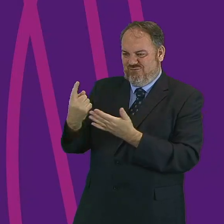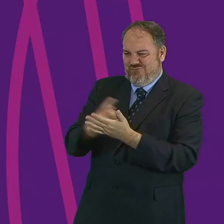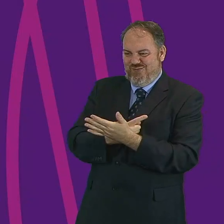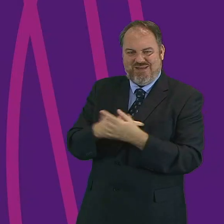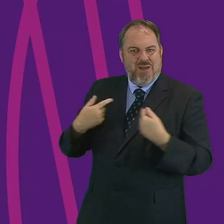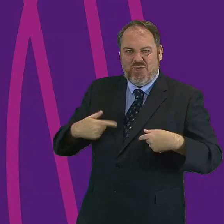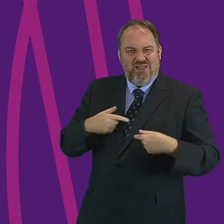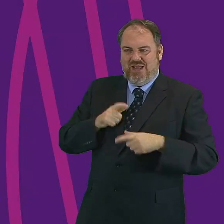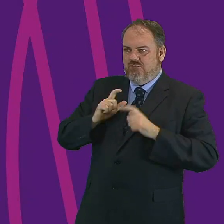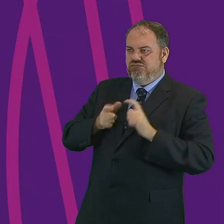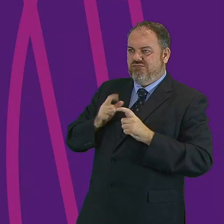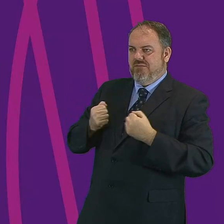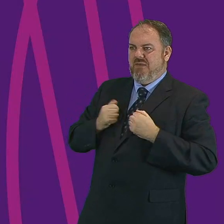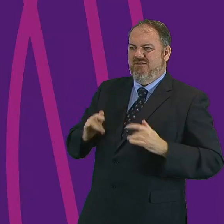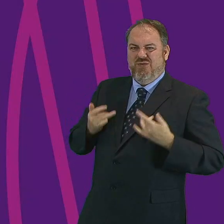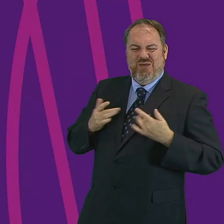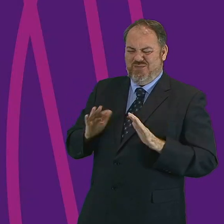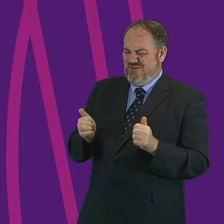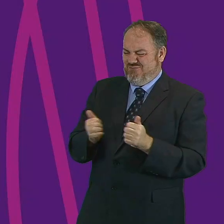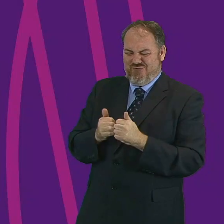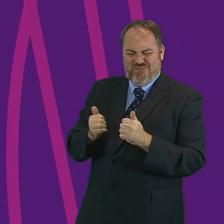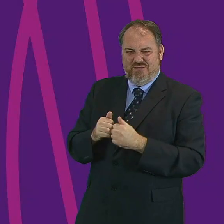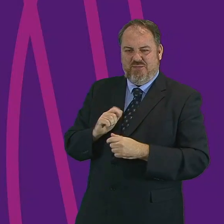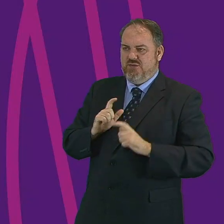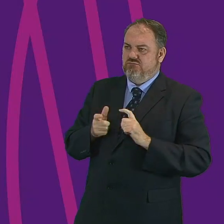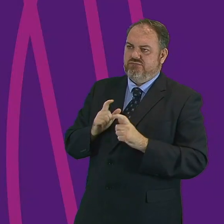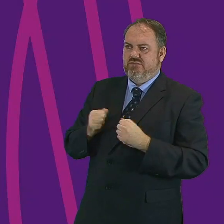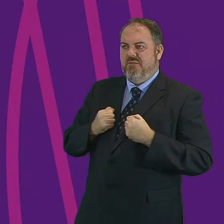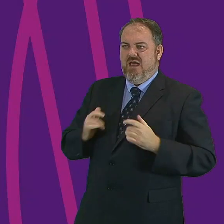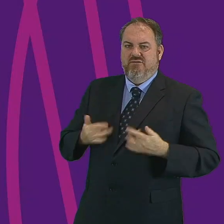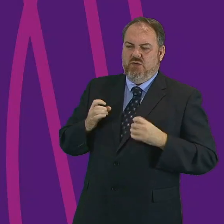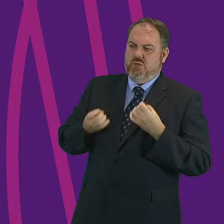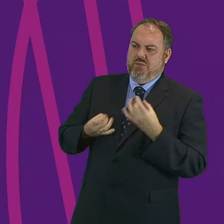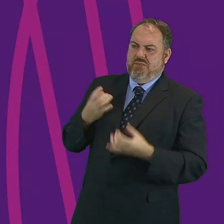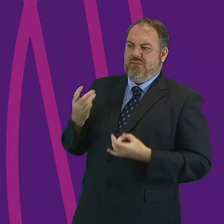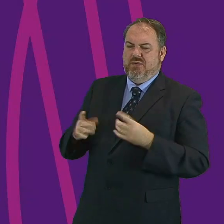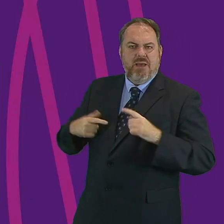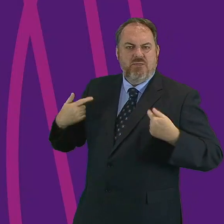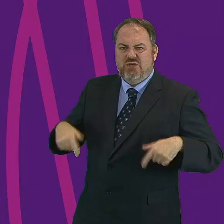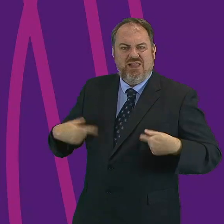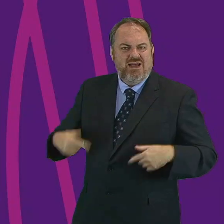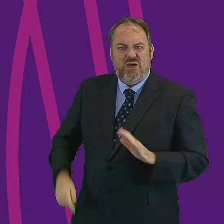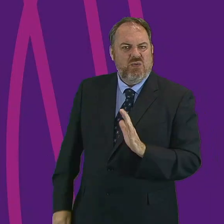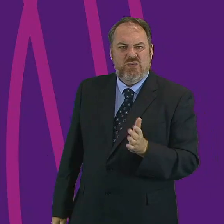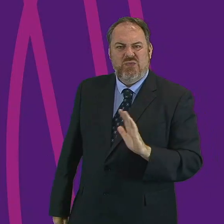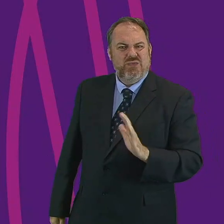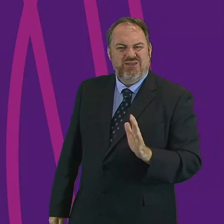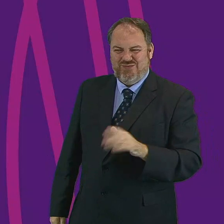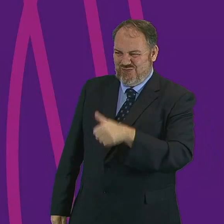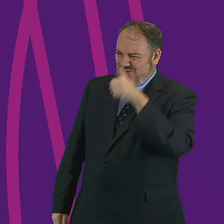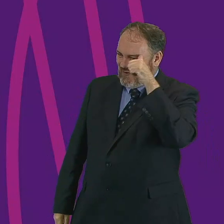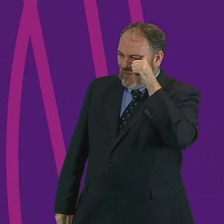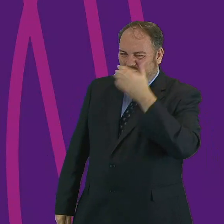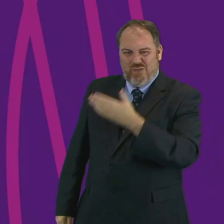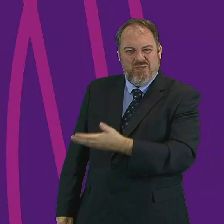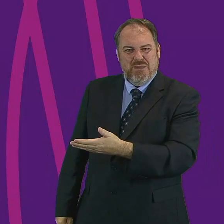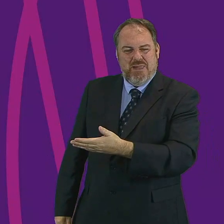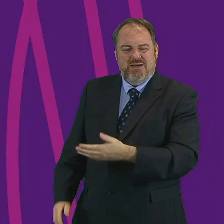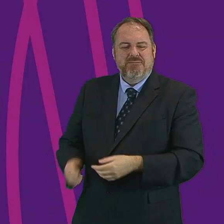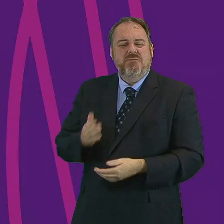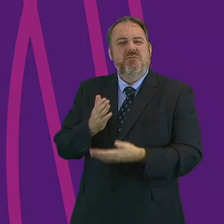been paid £600,000 in costs and are claiming another £14 million from damages which will have to be